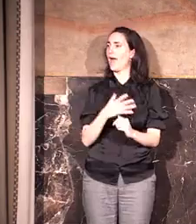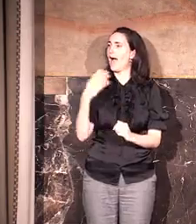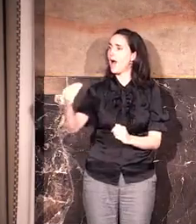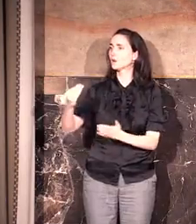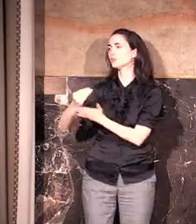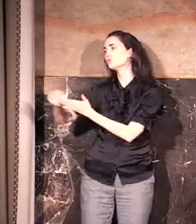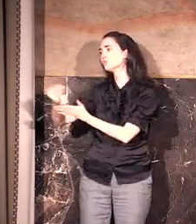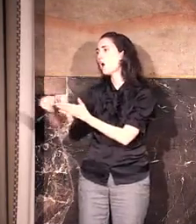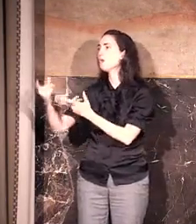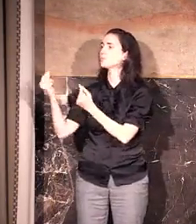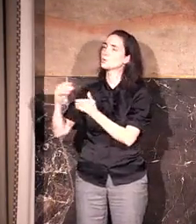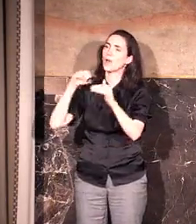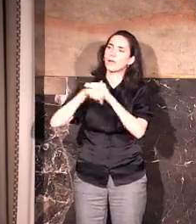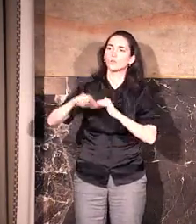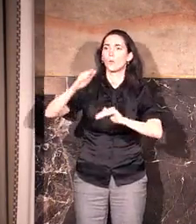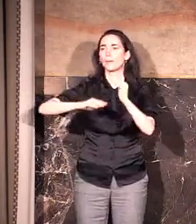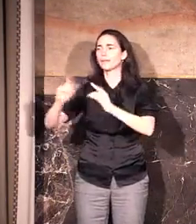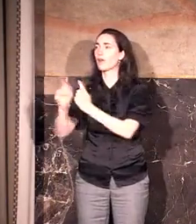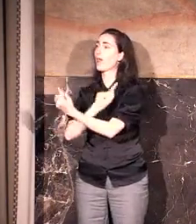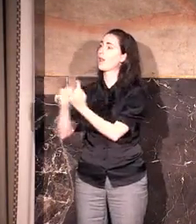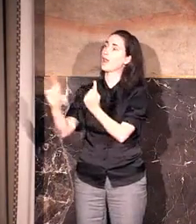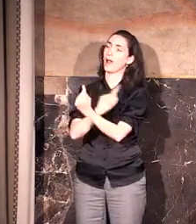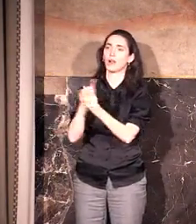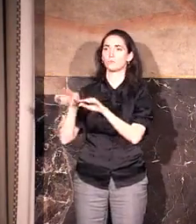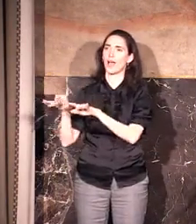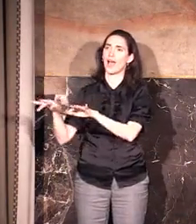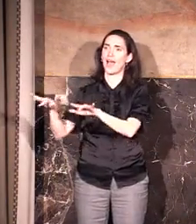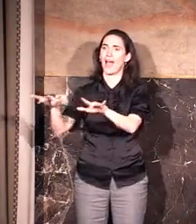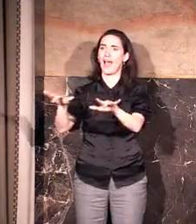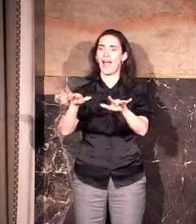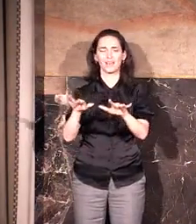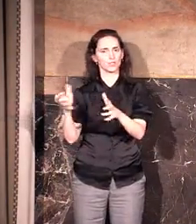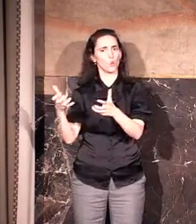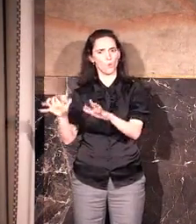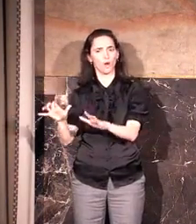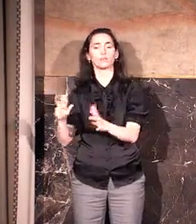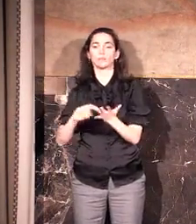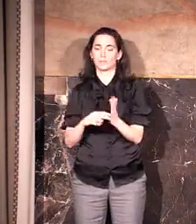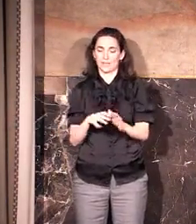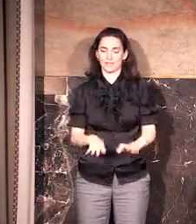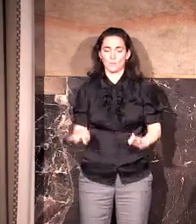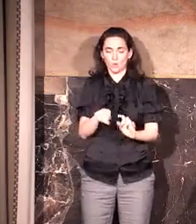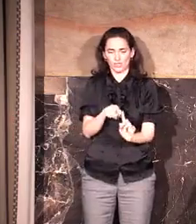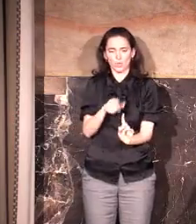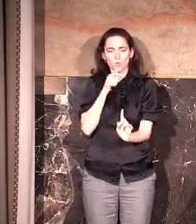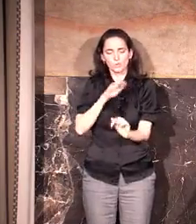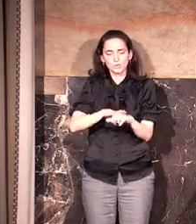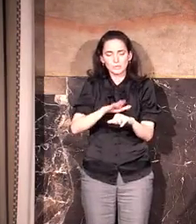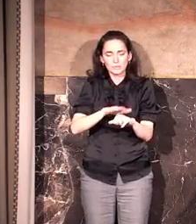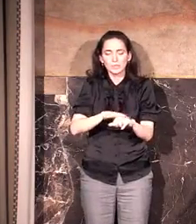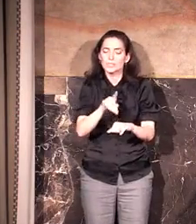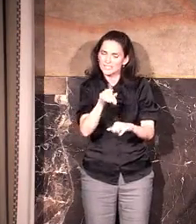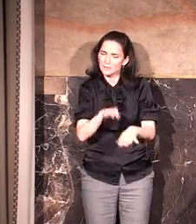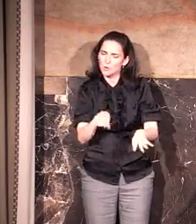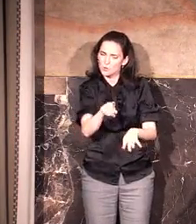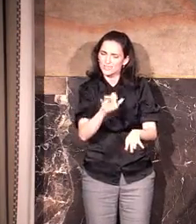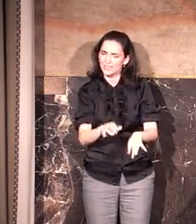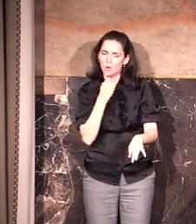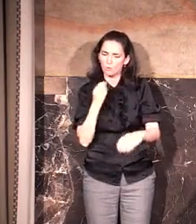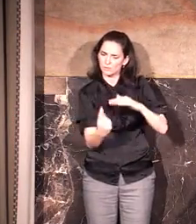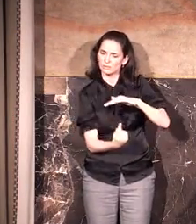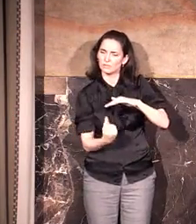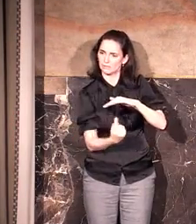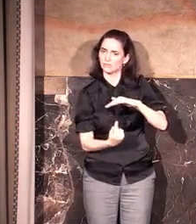and to facilities and reduce the risk of spread, even as we, in general, move to being able to go to a little bit